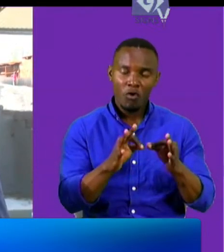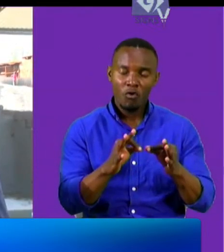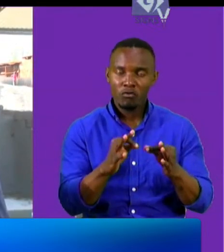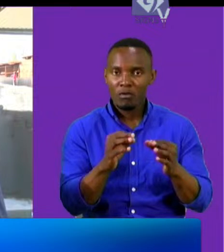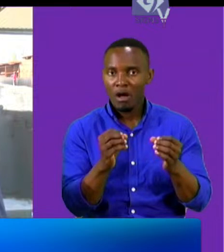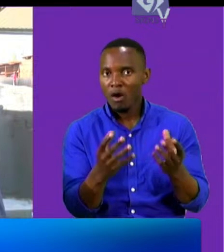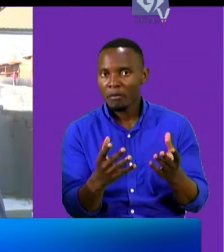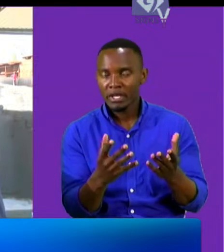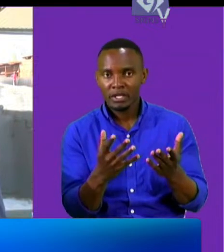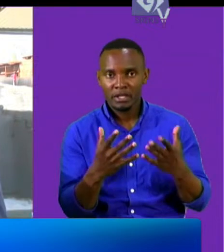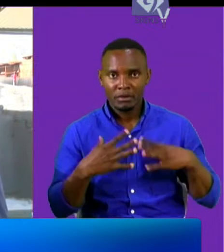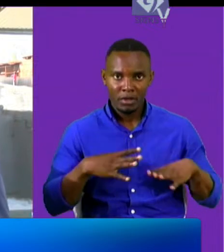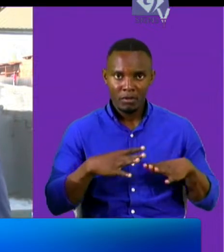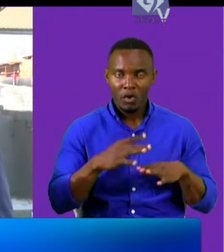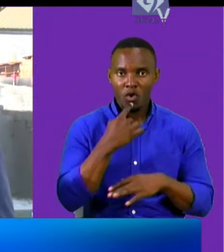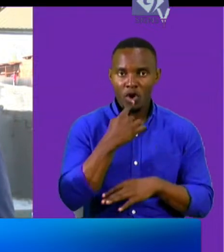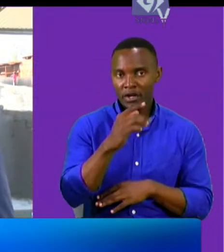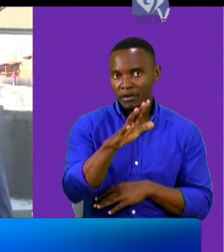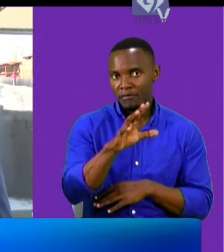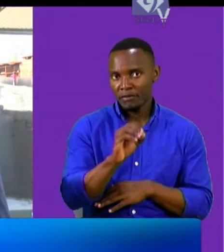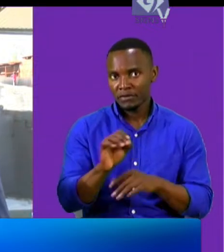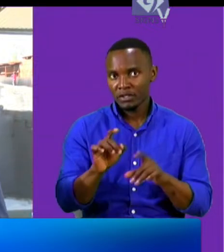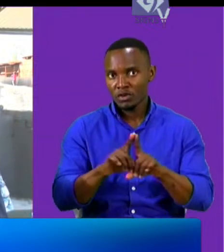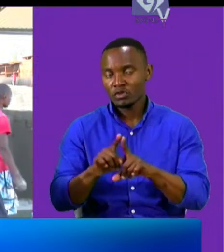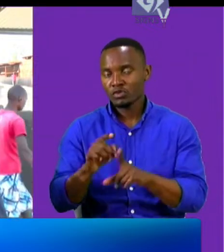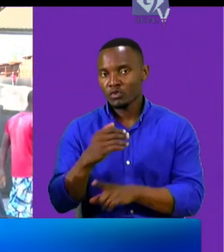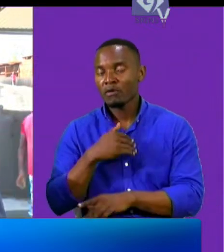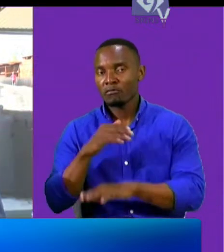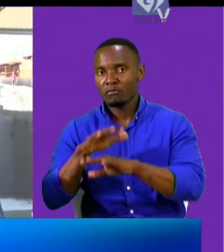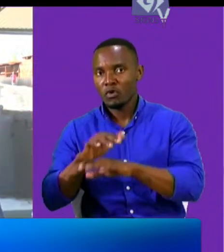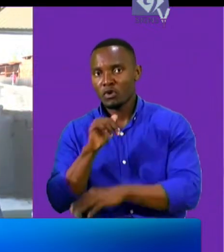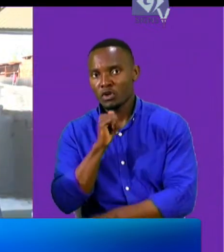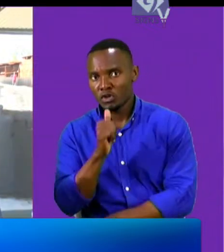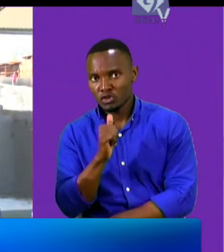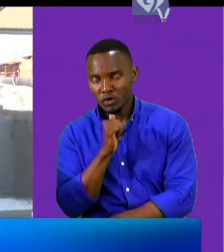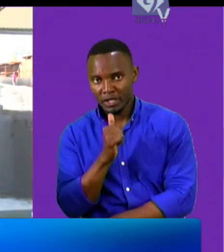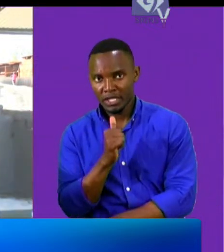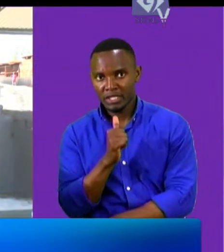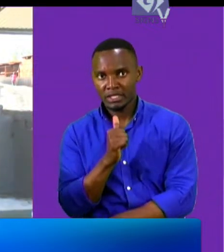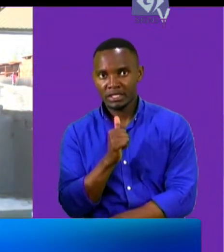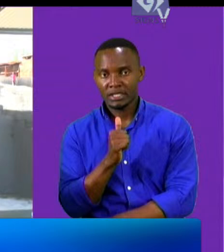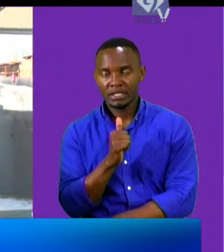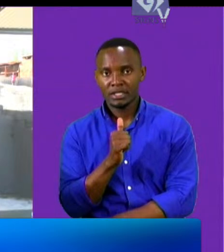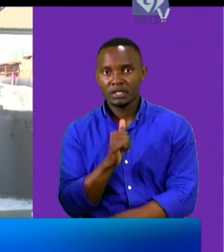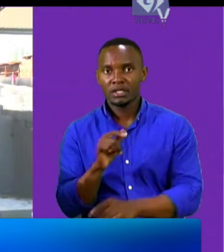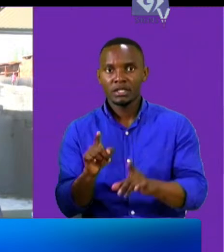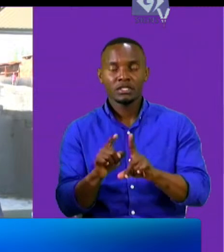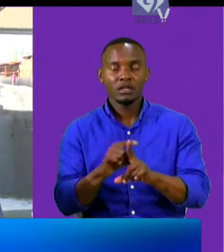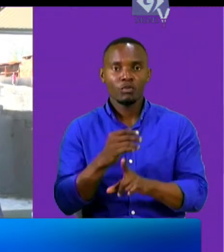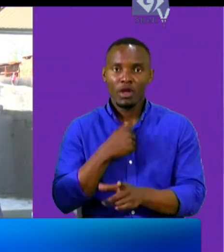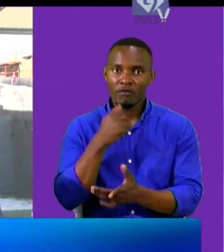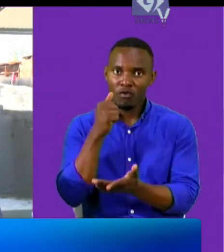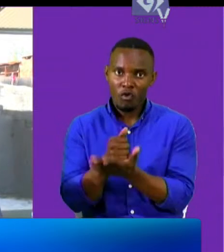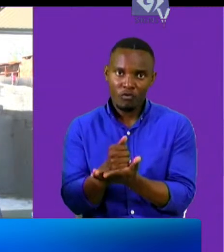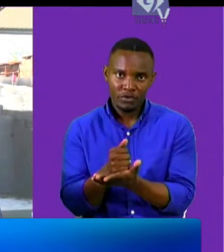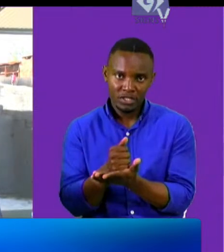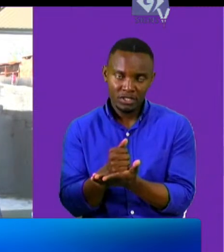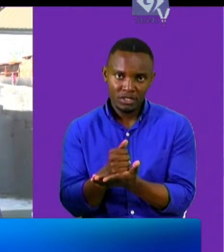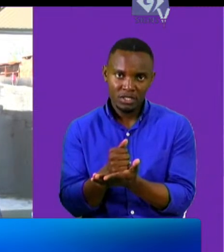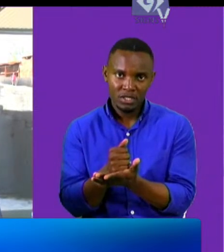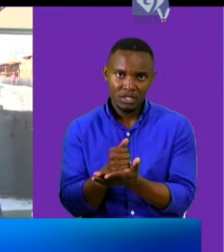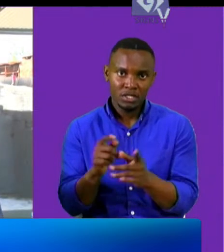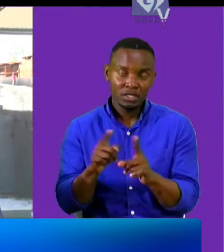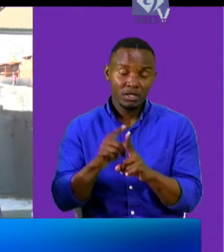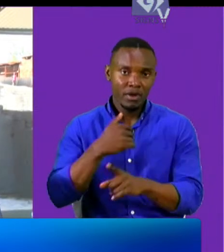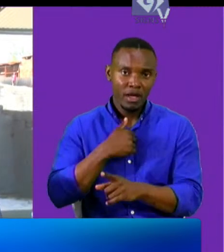it, we have other amenities. We have good toilets, which is quite modern. We have revenue offices, and above all, we have the